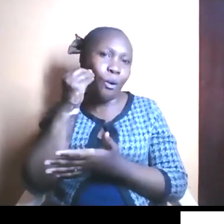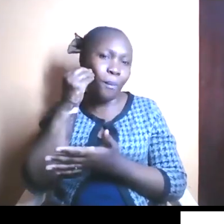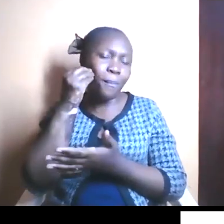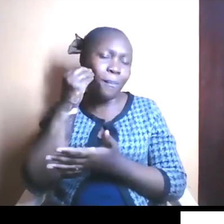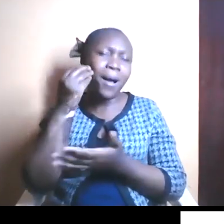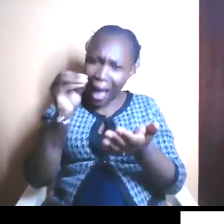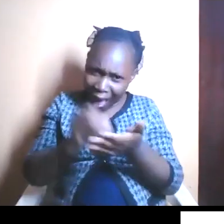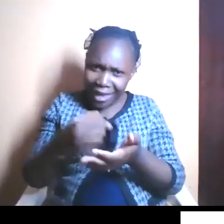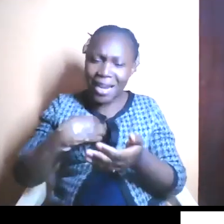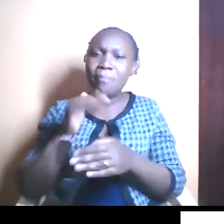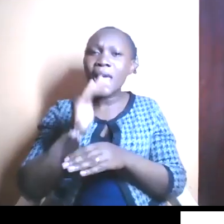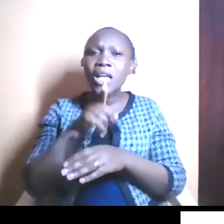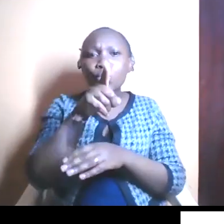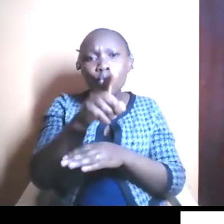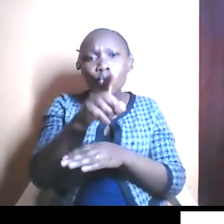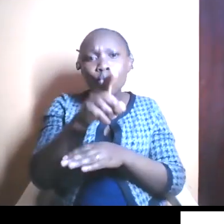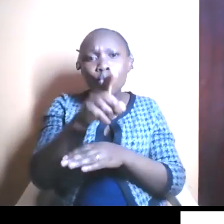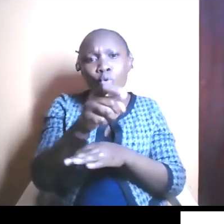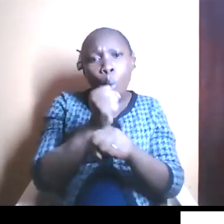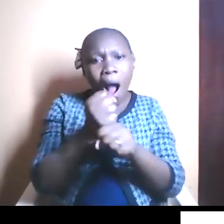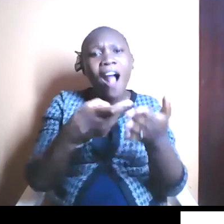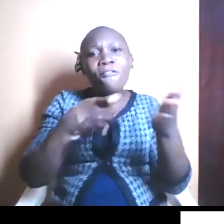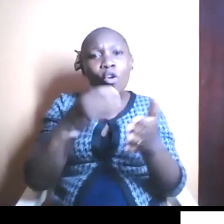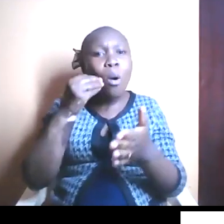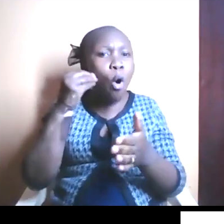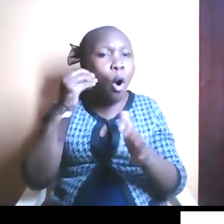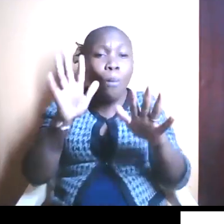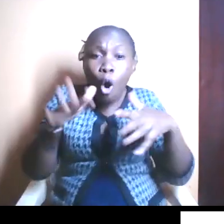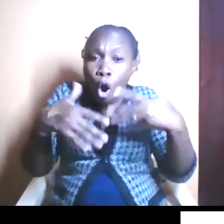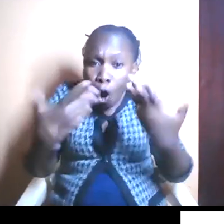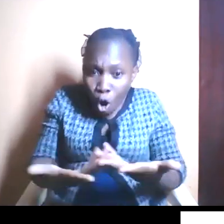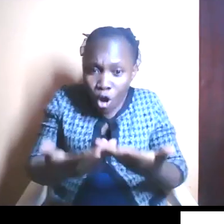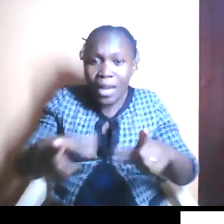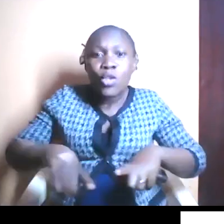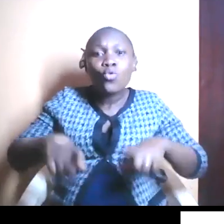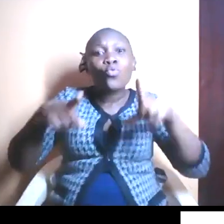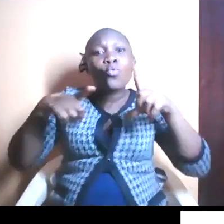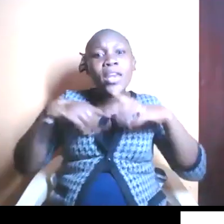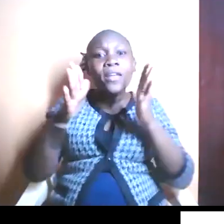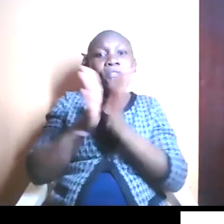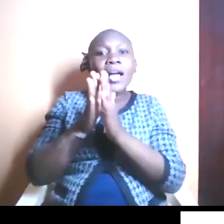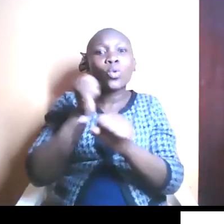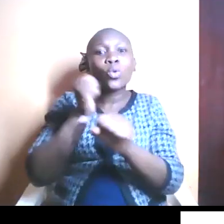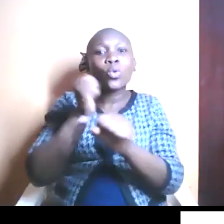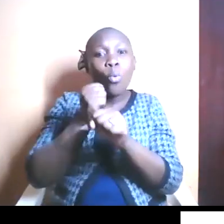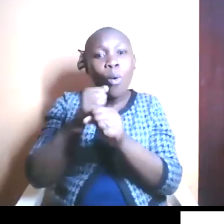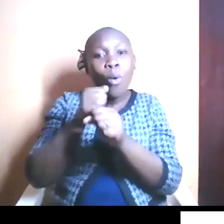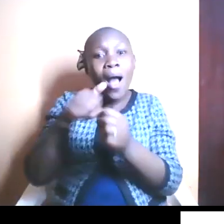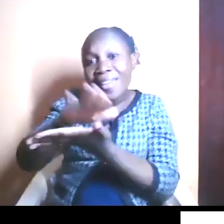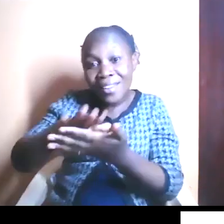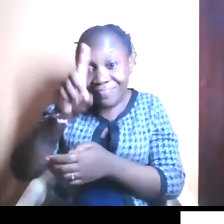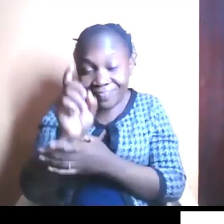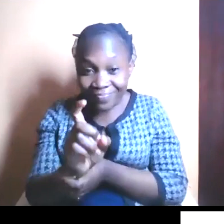you working from home or are you living from your workplace? Which is which? The intention of